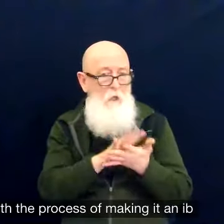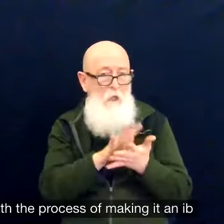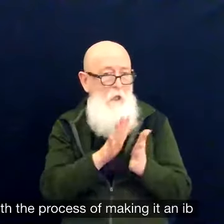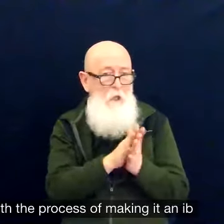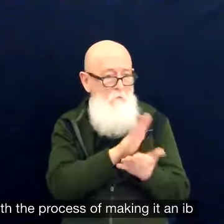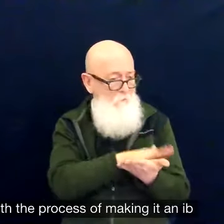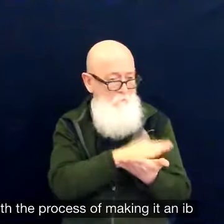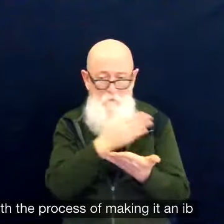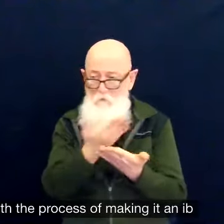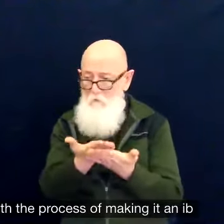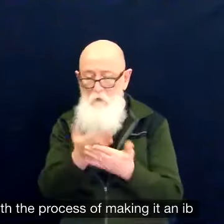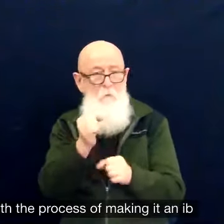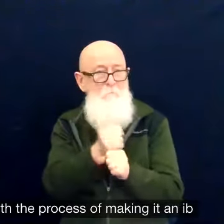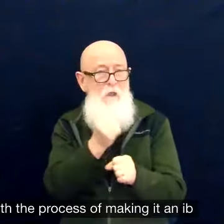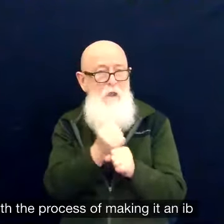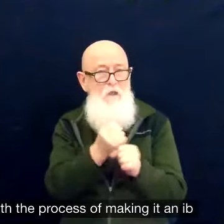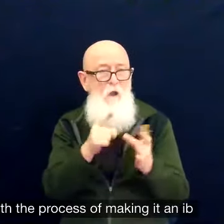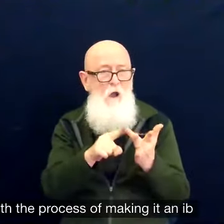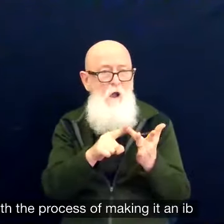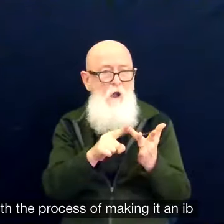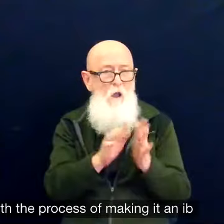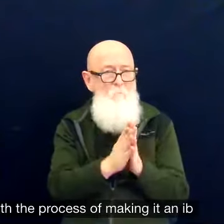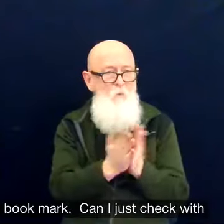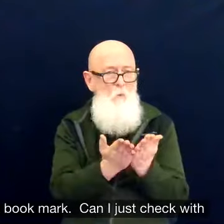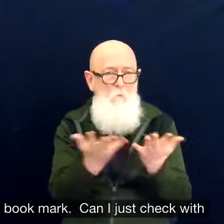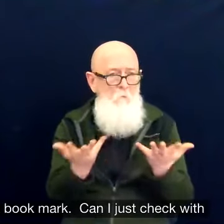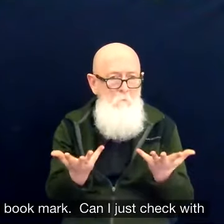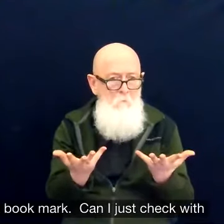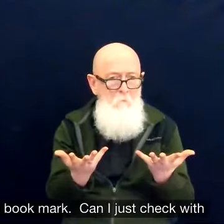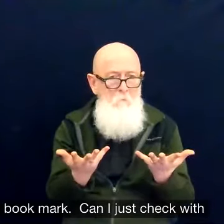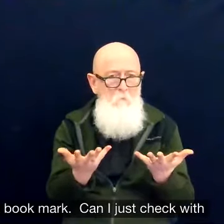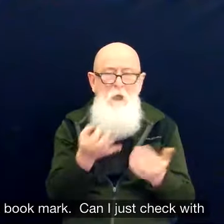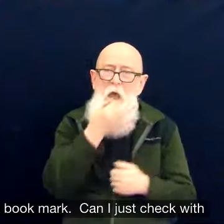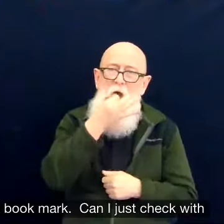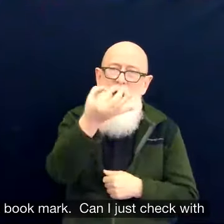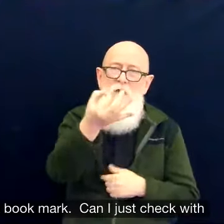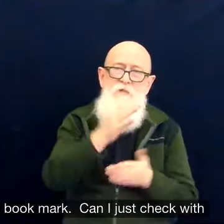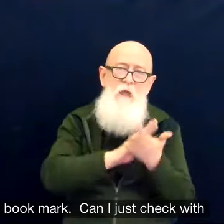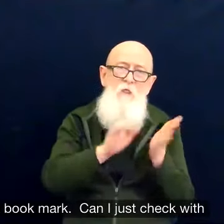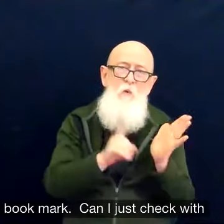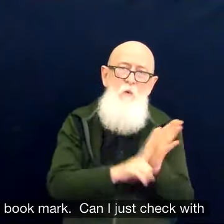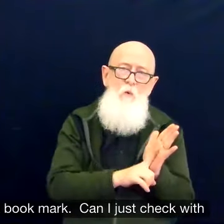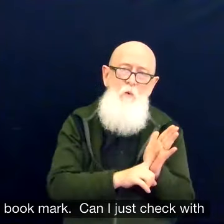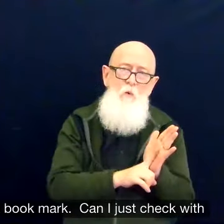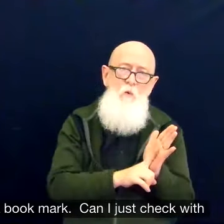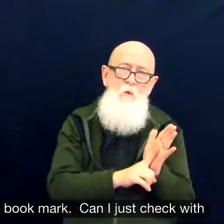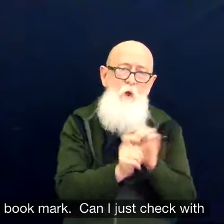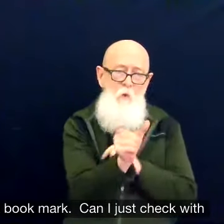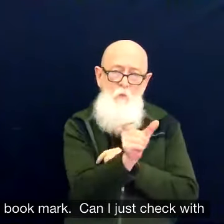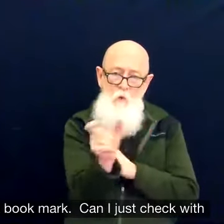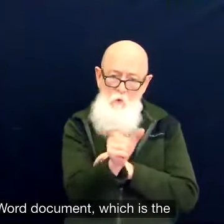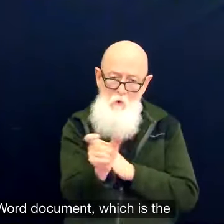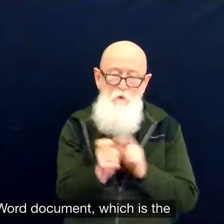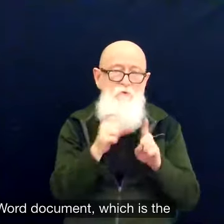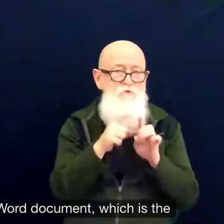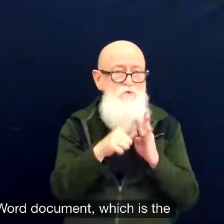Can I just check with you if it is in a Word document, which is the format that it will be,